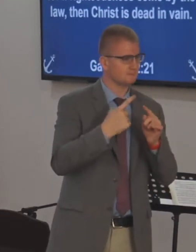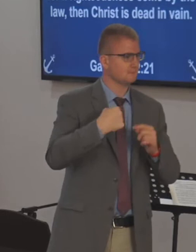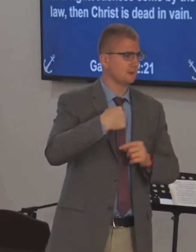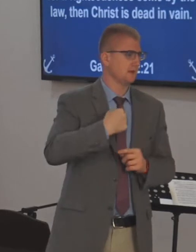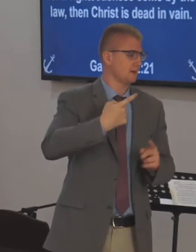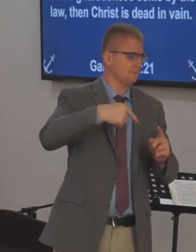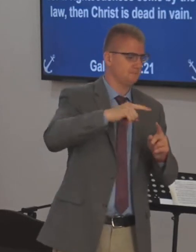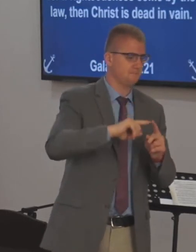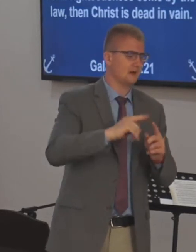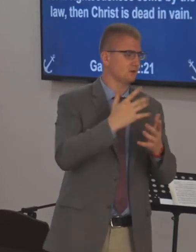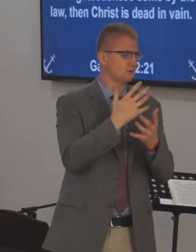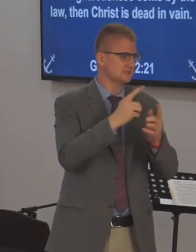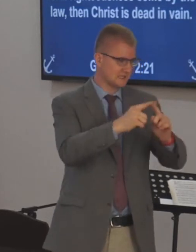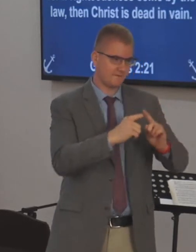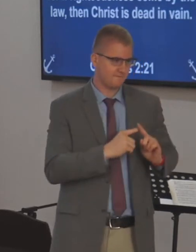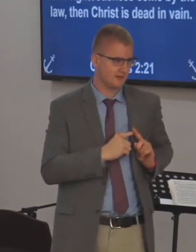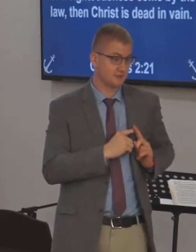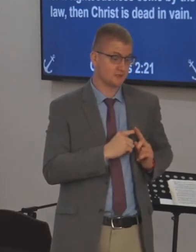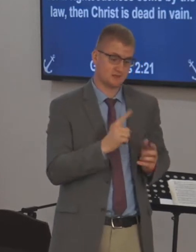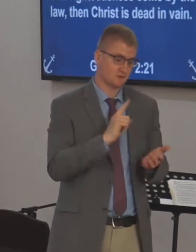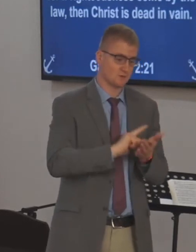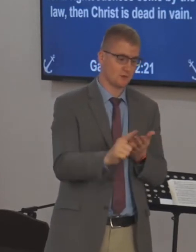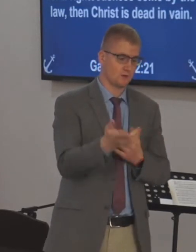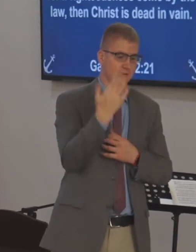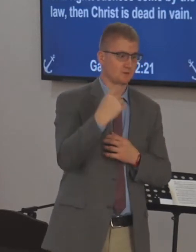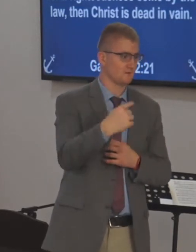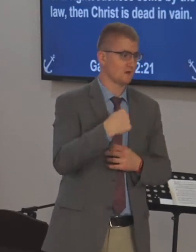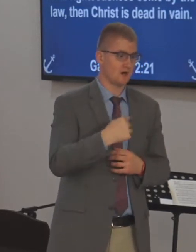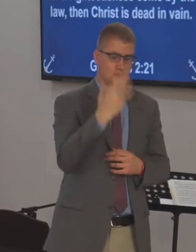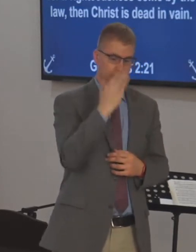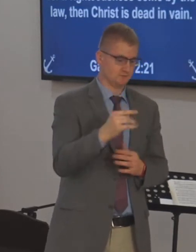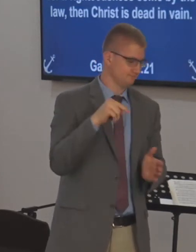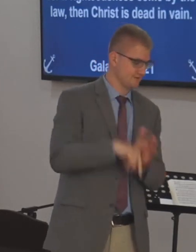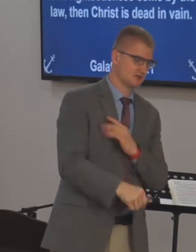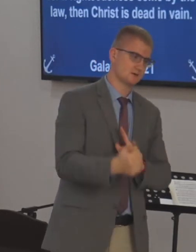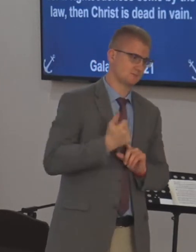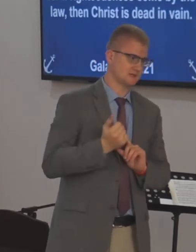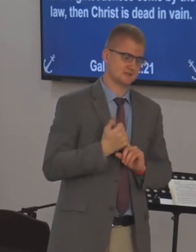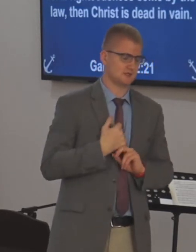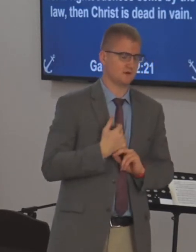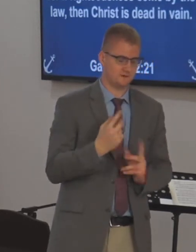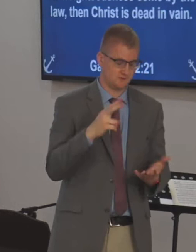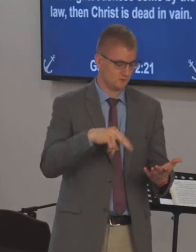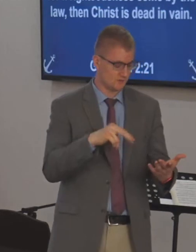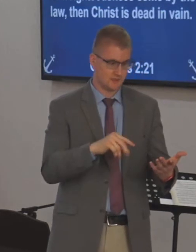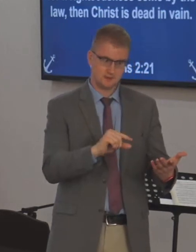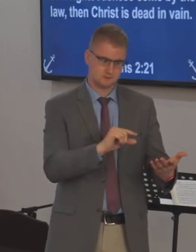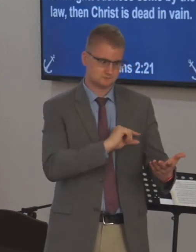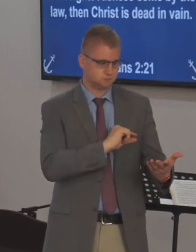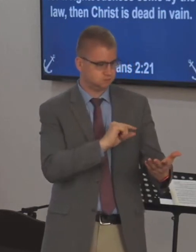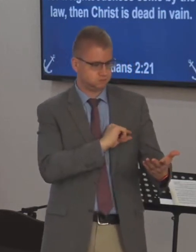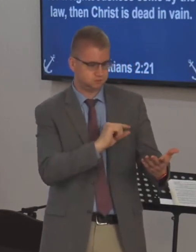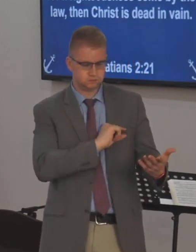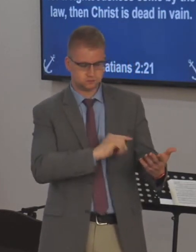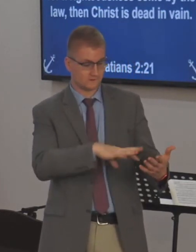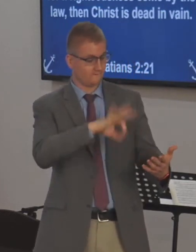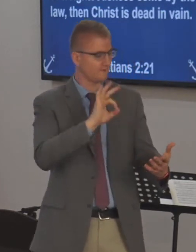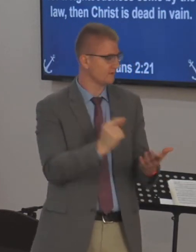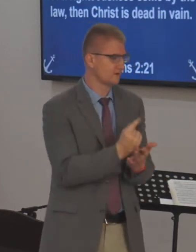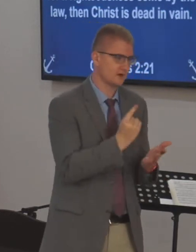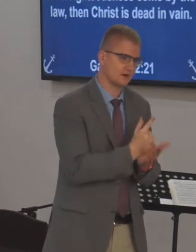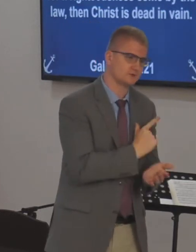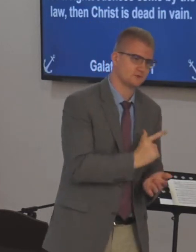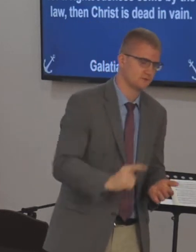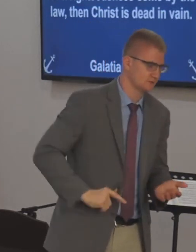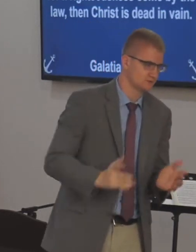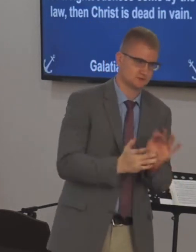take my life, I'm on my knees after reading the book of John, like she instructed me. And I found the gospel of the Lord Jesus Christ,